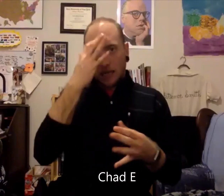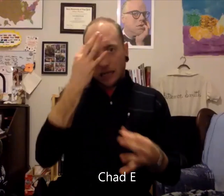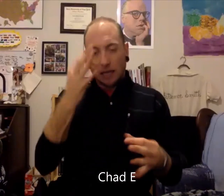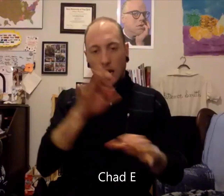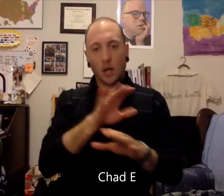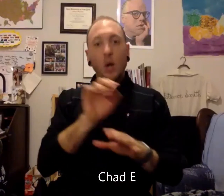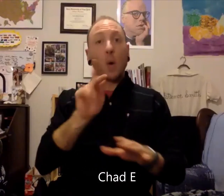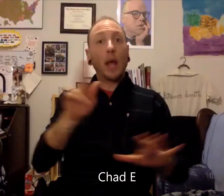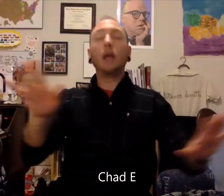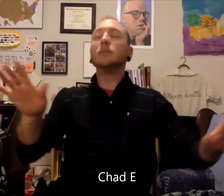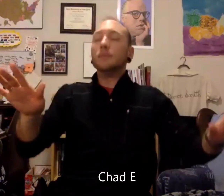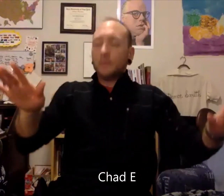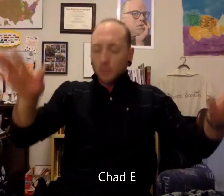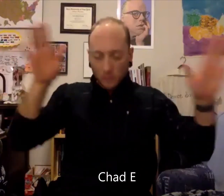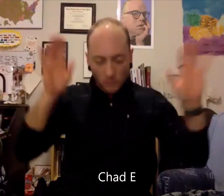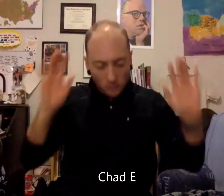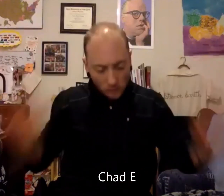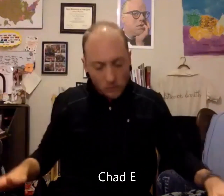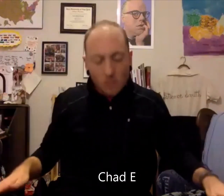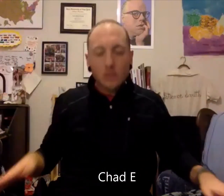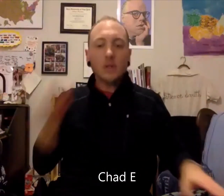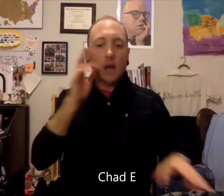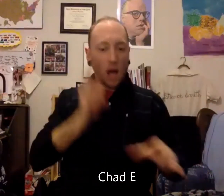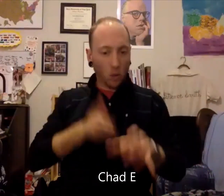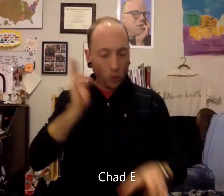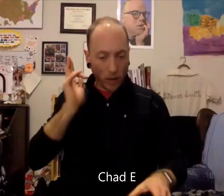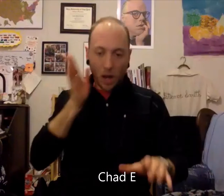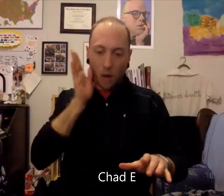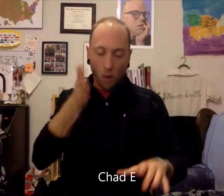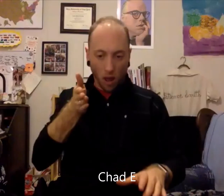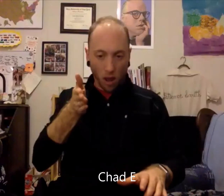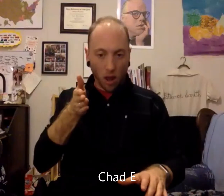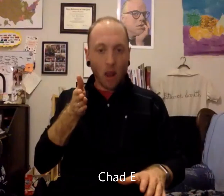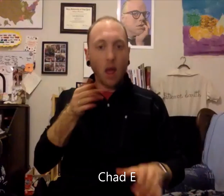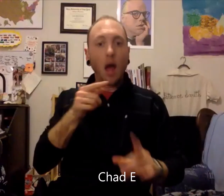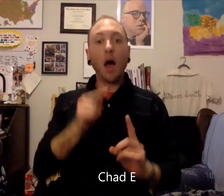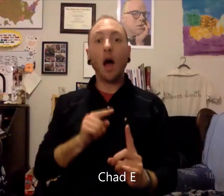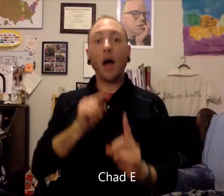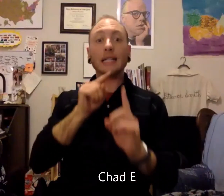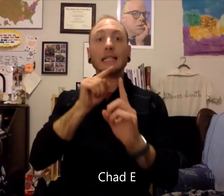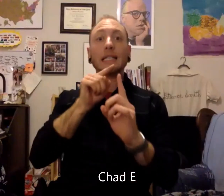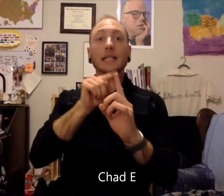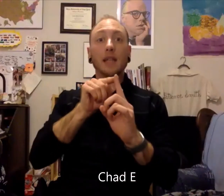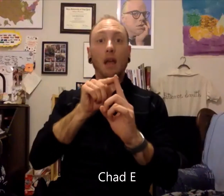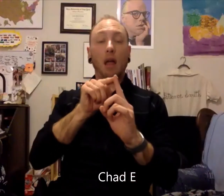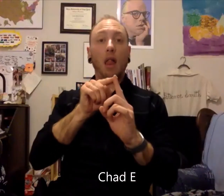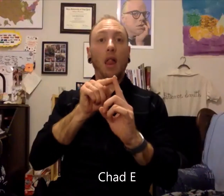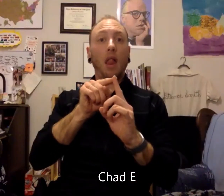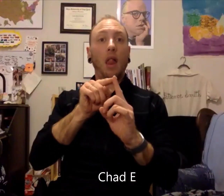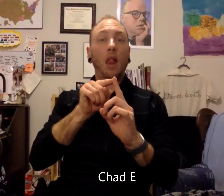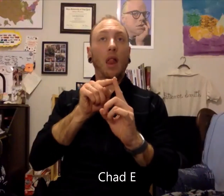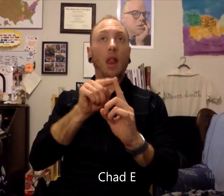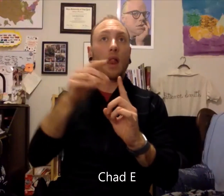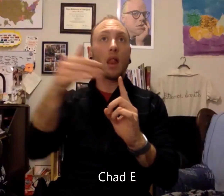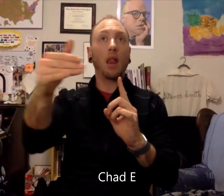drinking. And the caveat was until I get off Antabuse. So I spent the next 4 or 5 months in this program doing